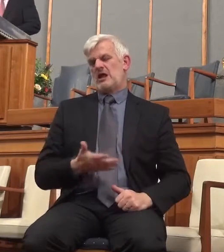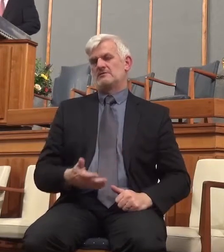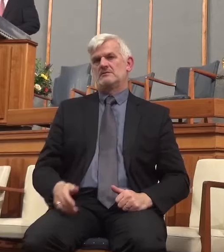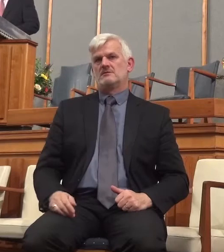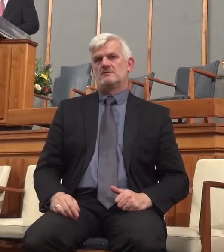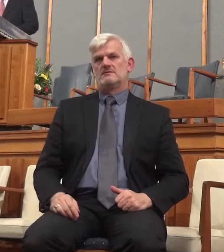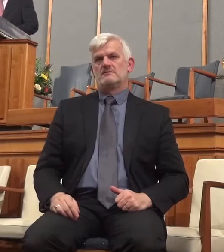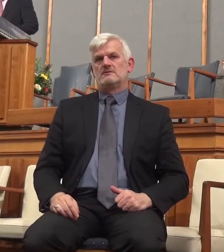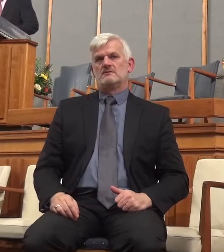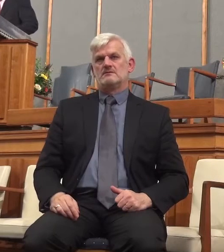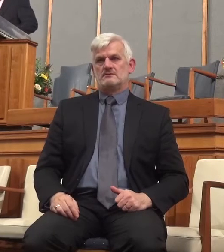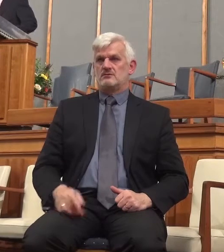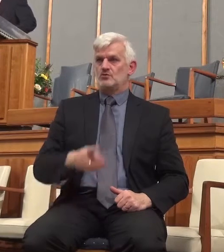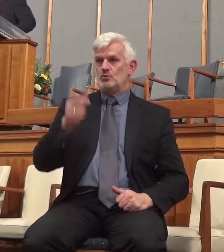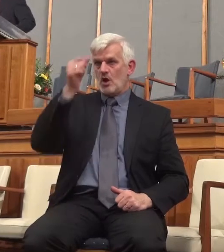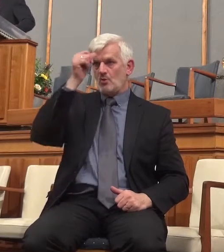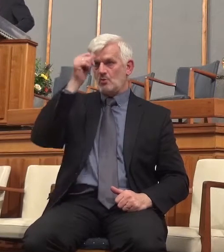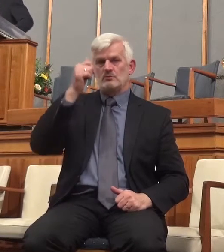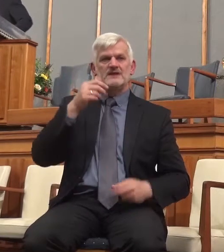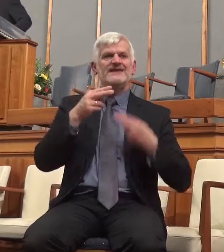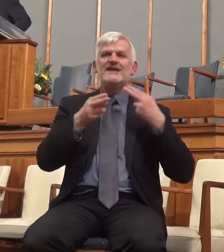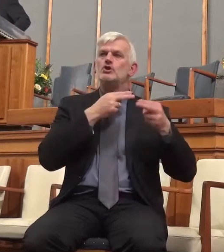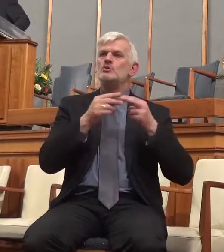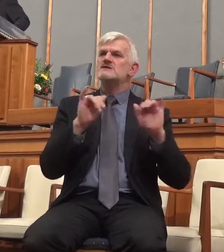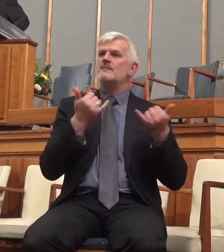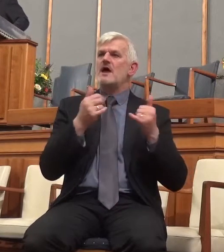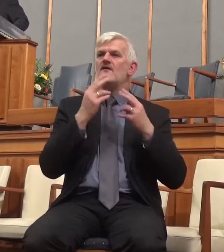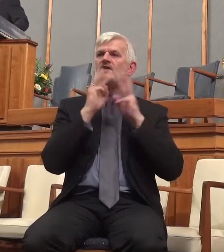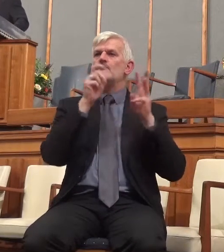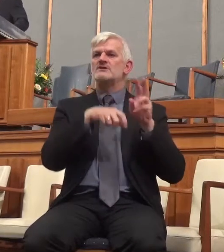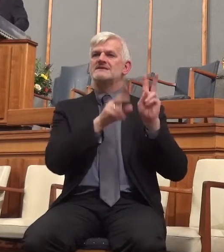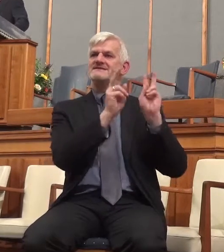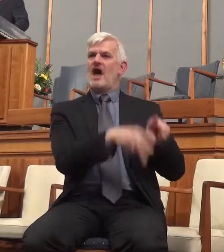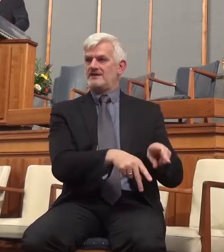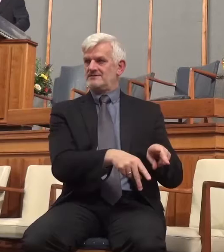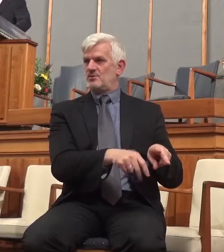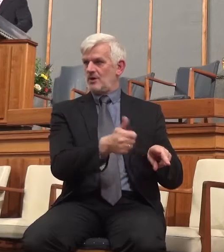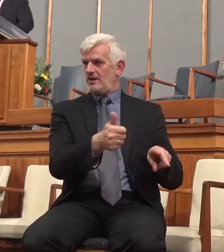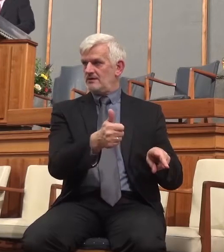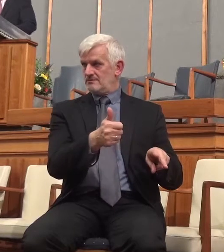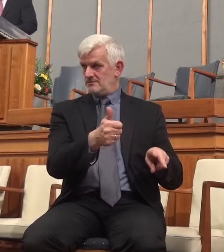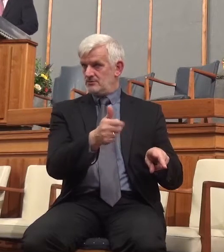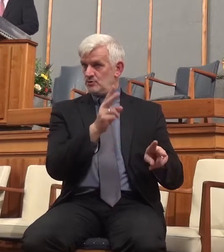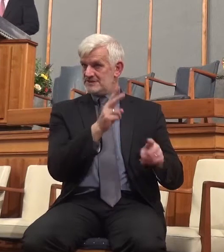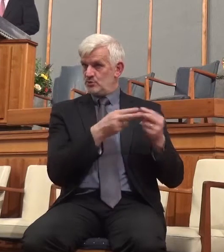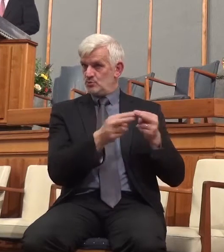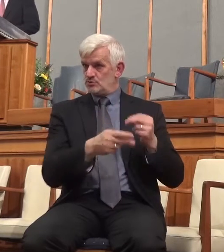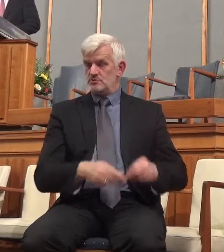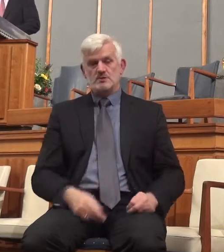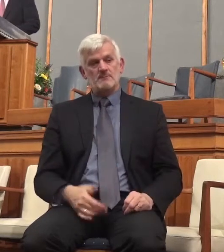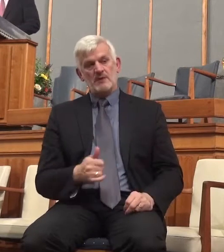time somebody famous dies, even though they may have been completely irreligious and never attended